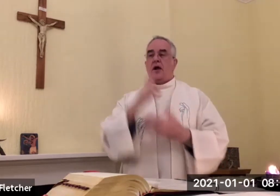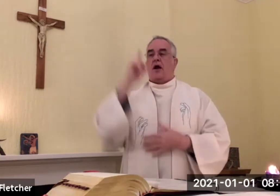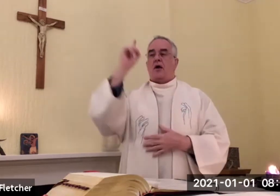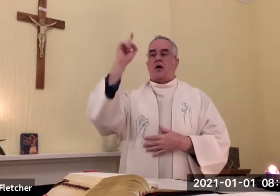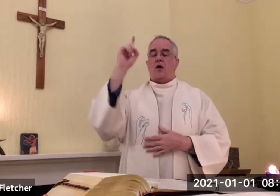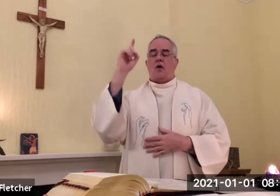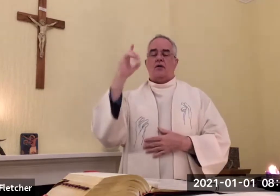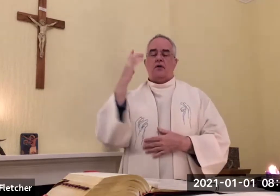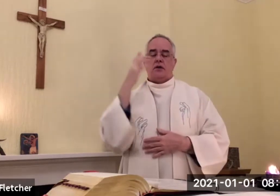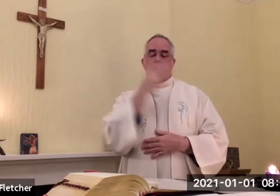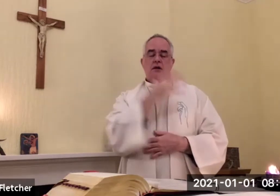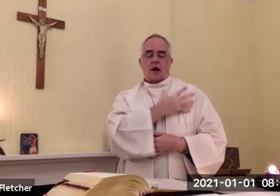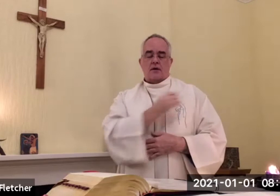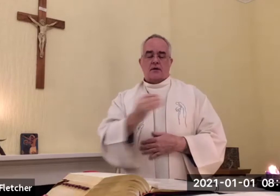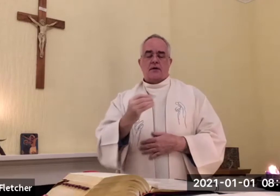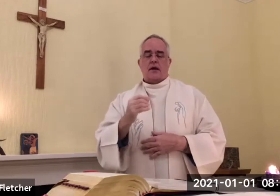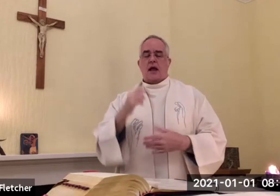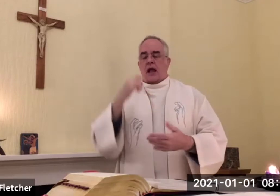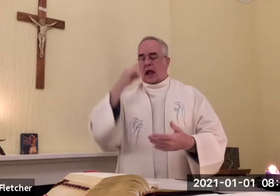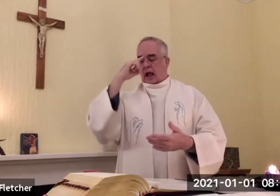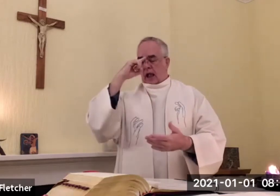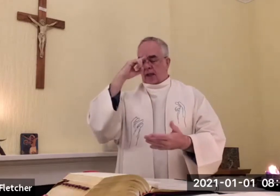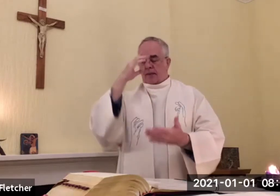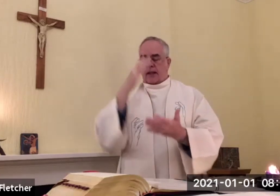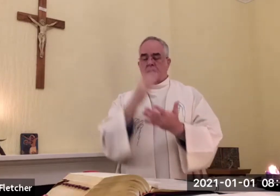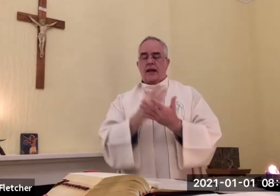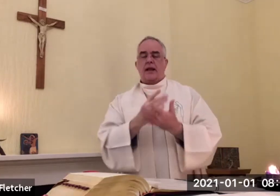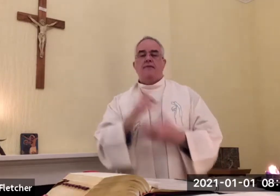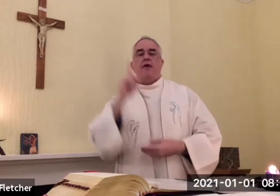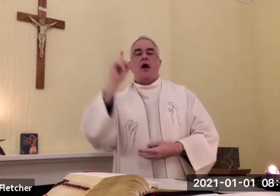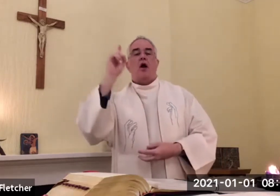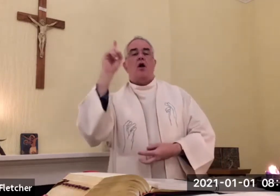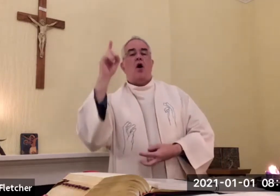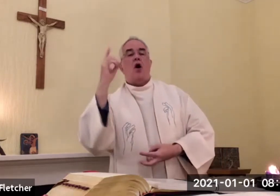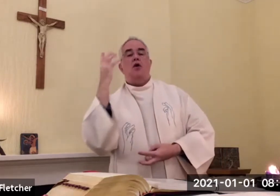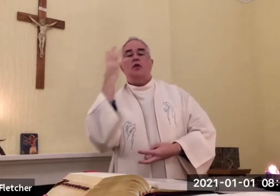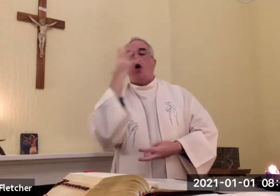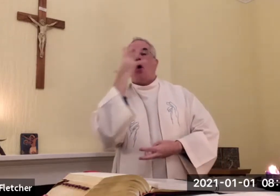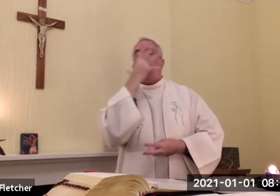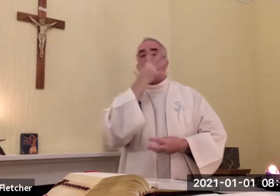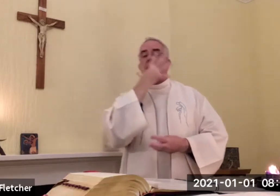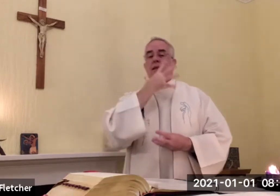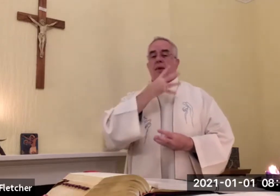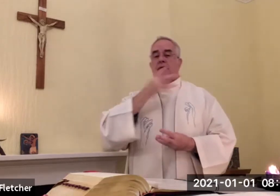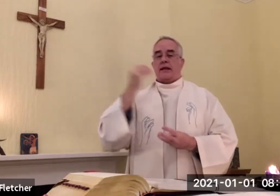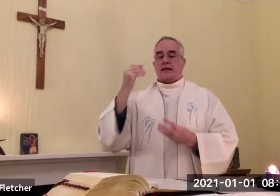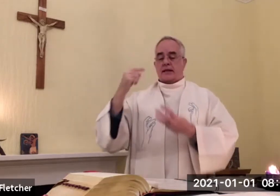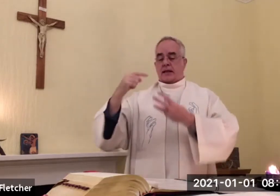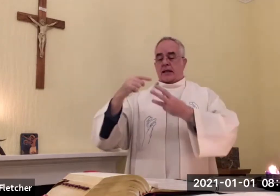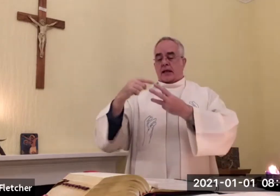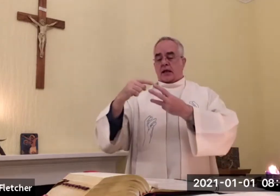in God the Son. I believe in God the Holy Spirit,